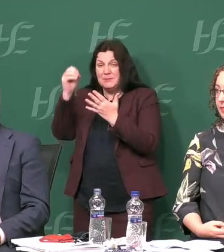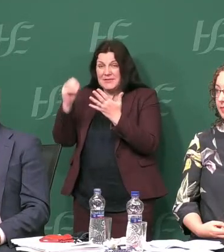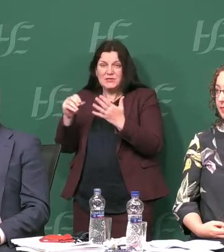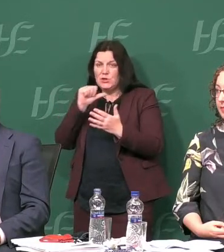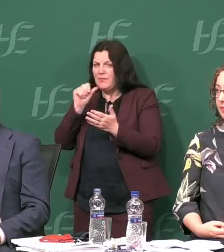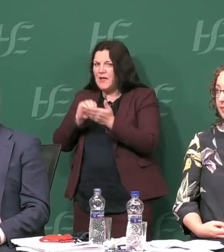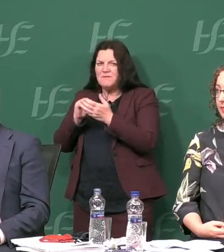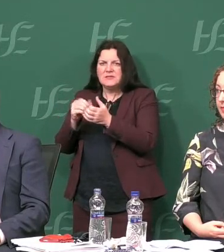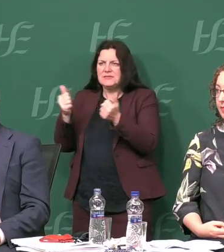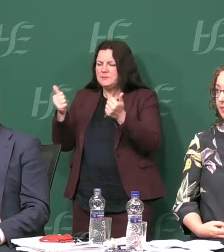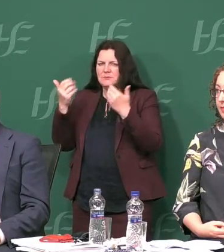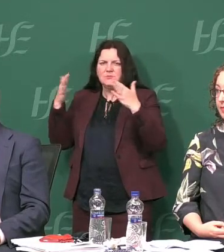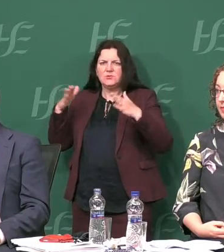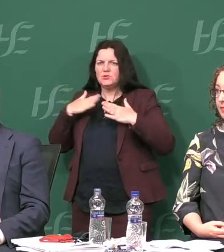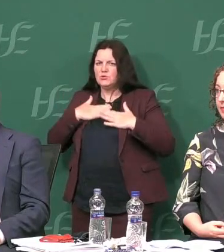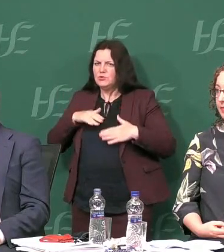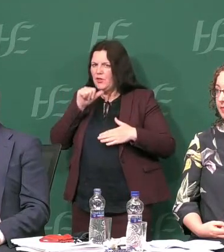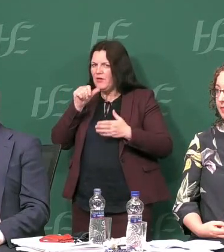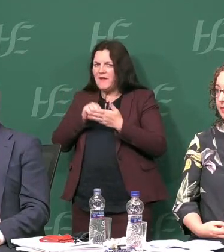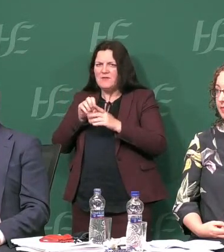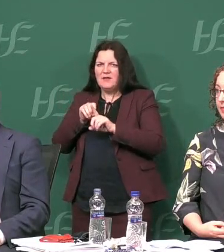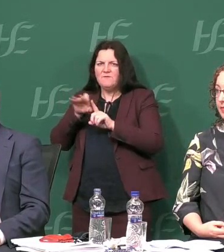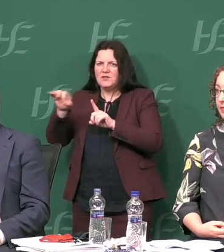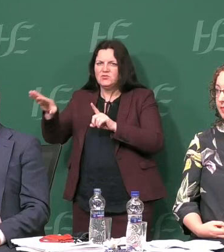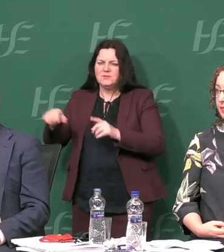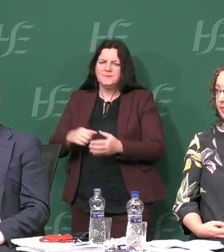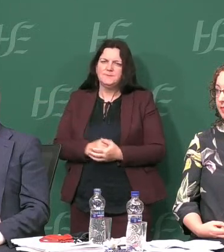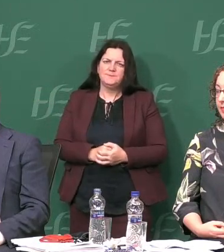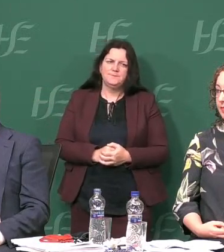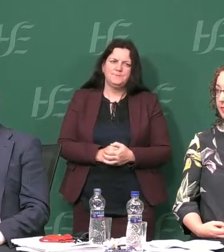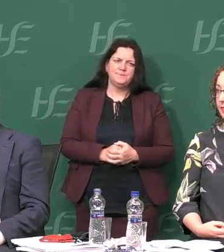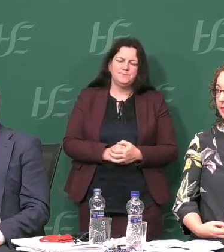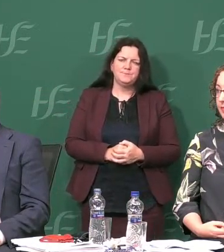asymptomatic and not infectious.